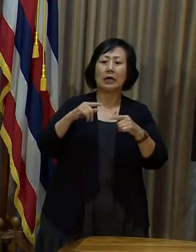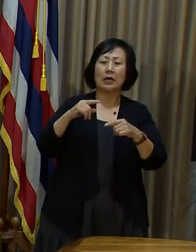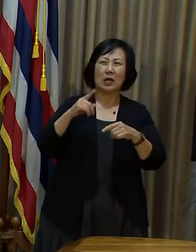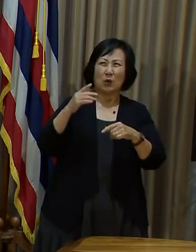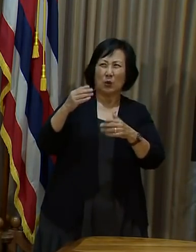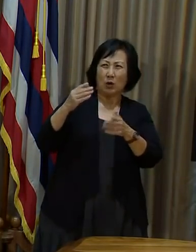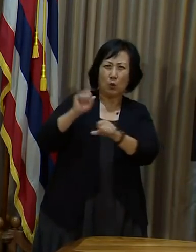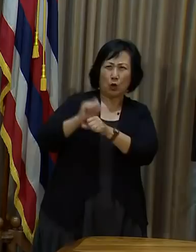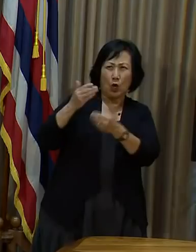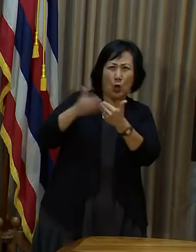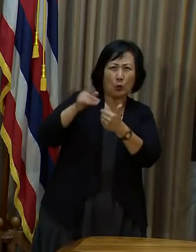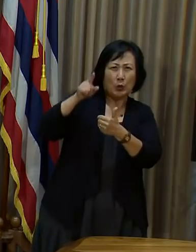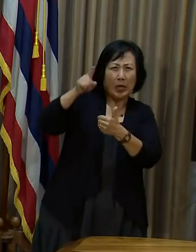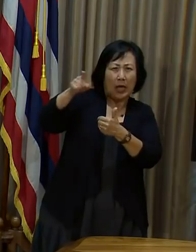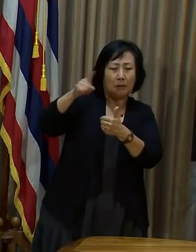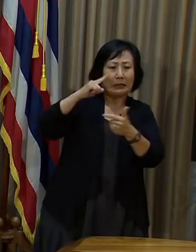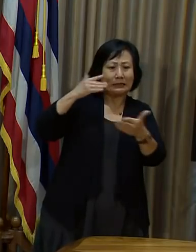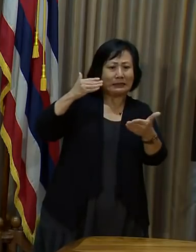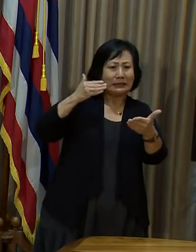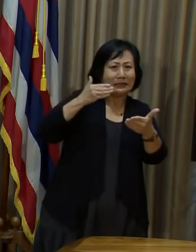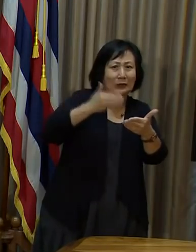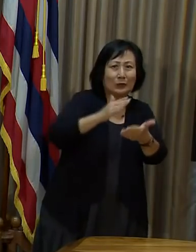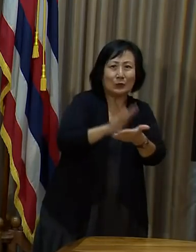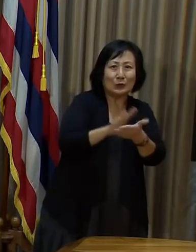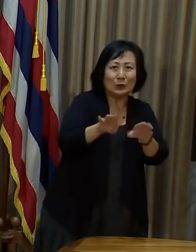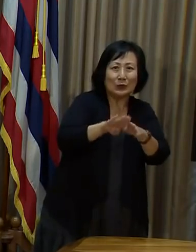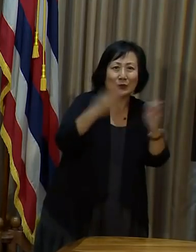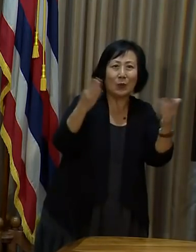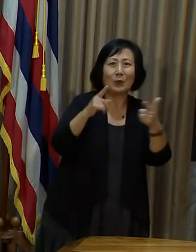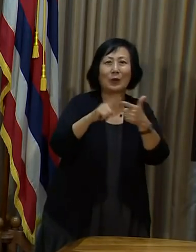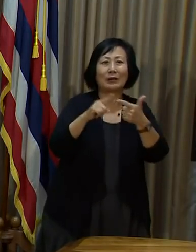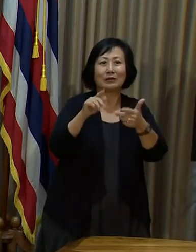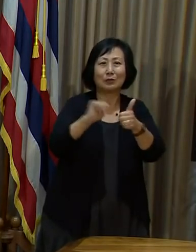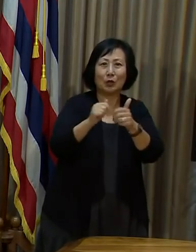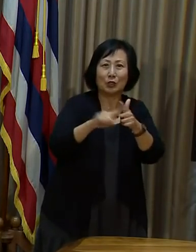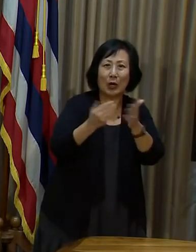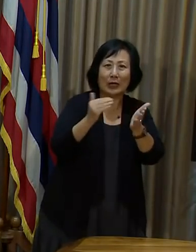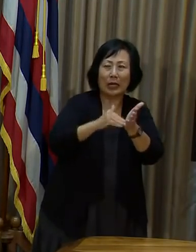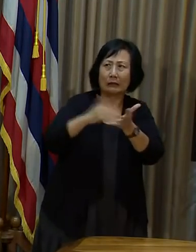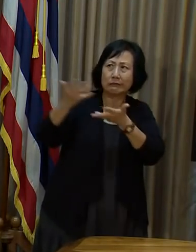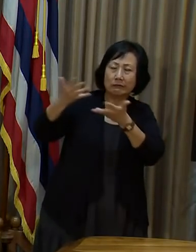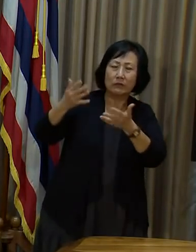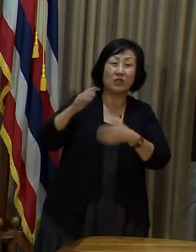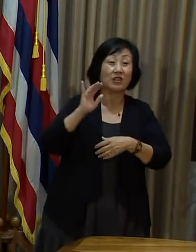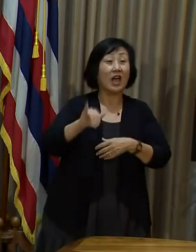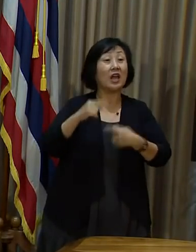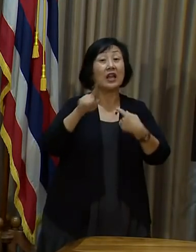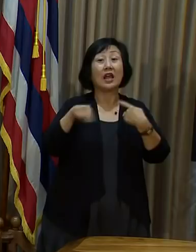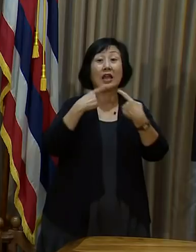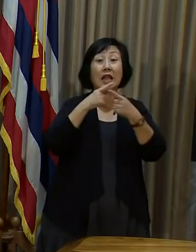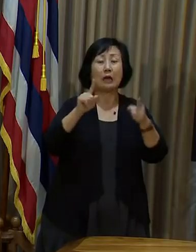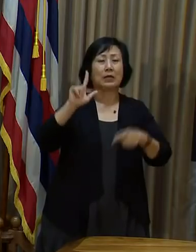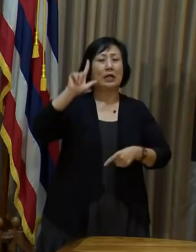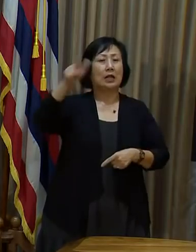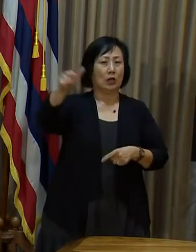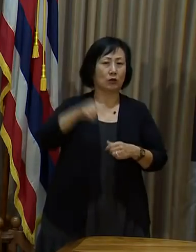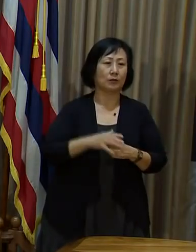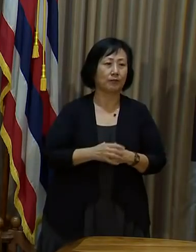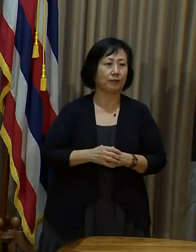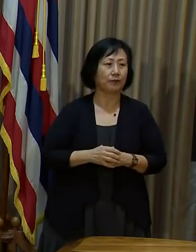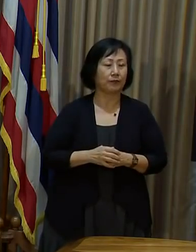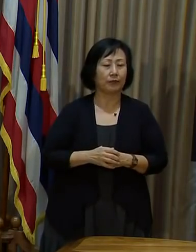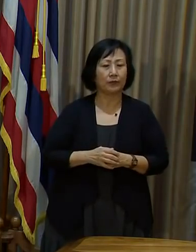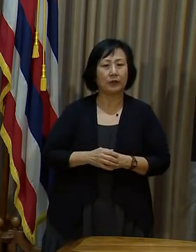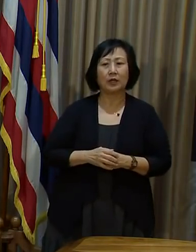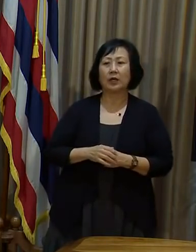start of the sports activity. So, those announcements will be made later on. Looks like